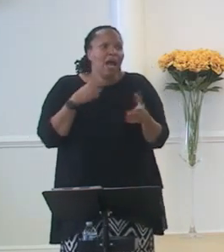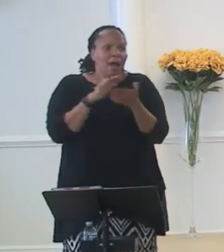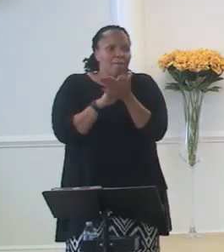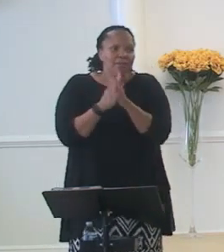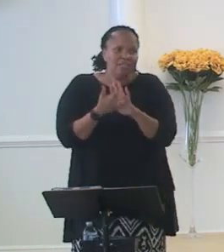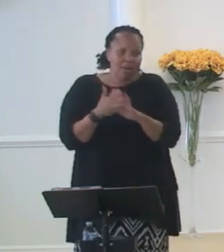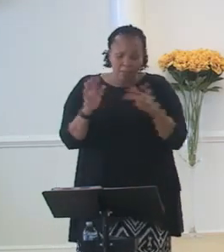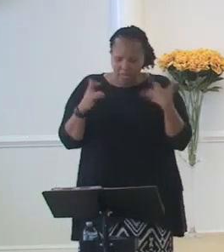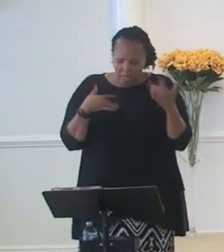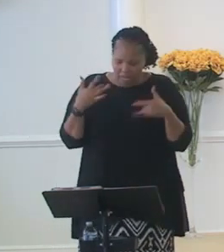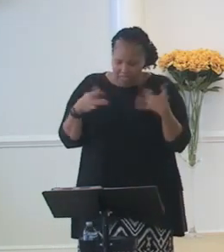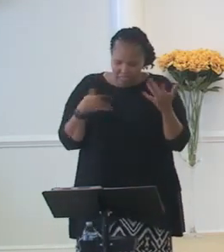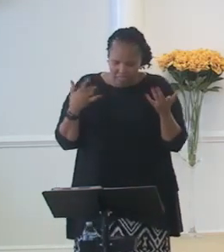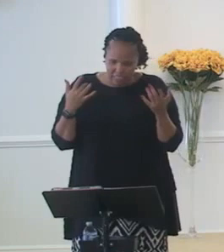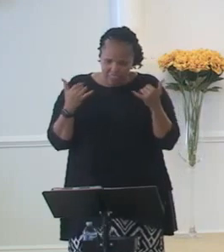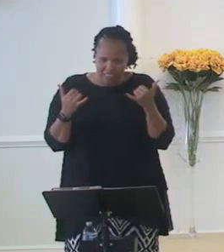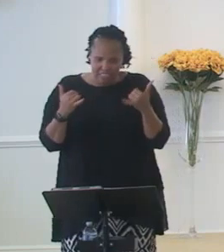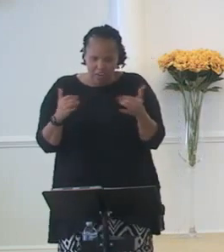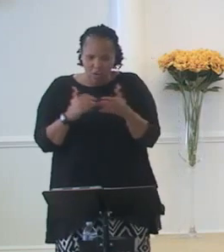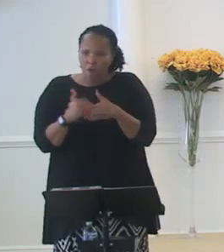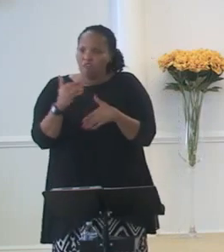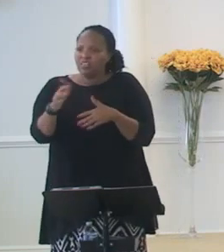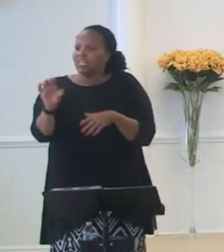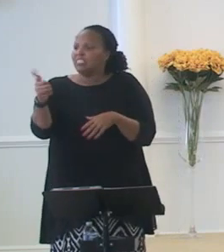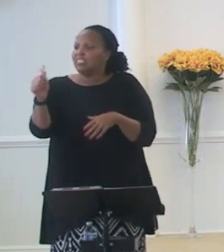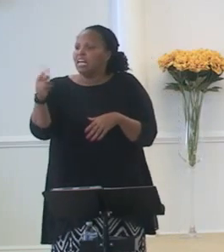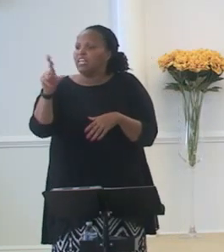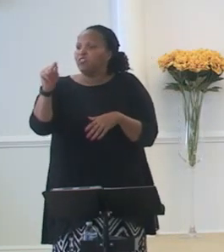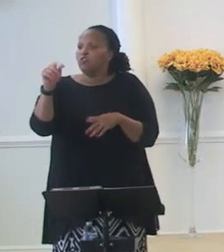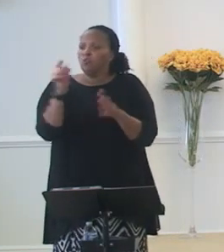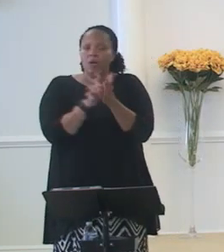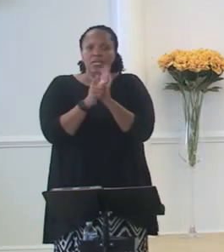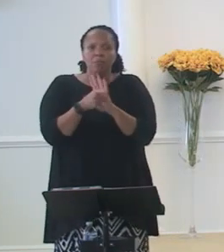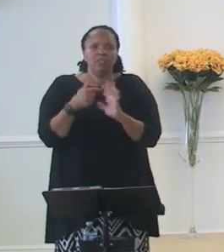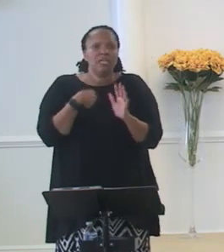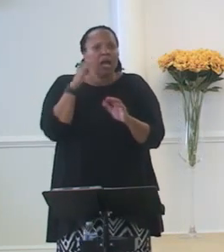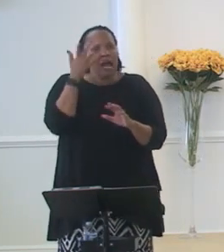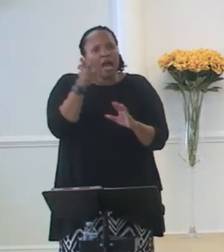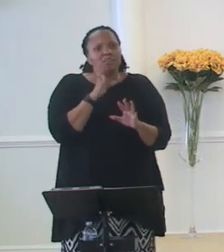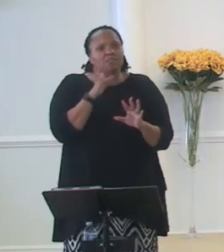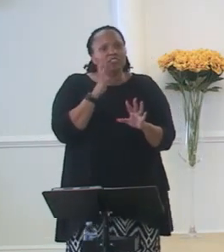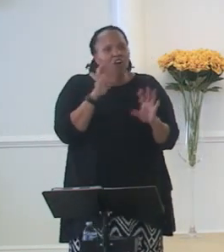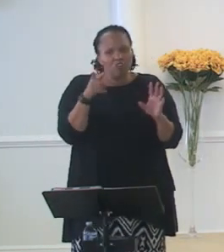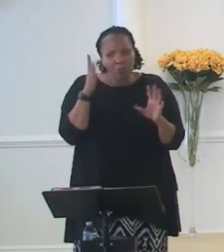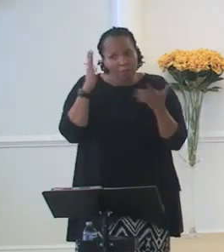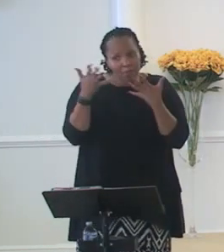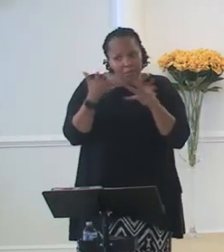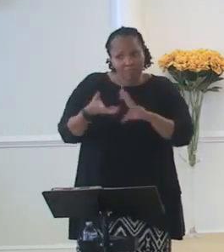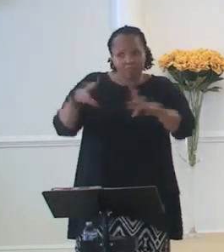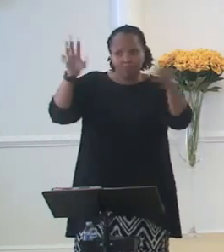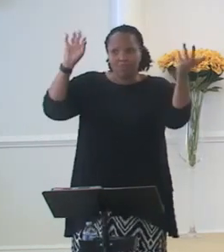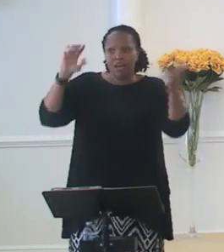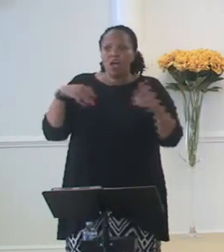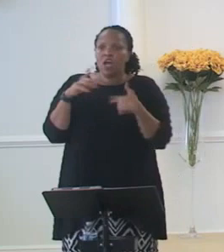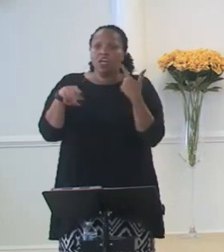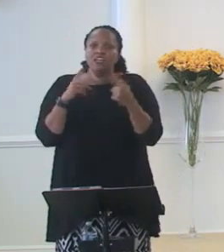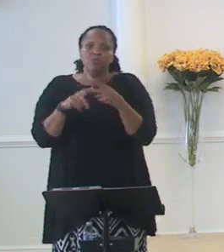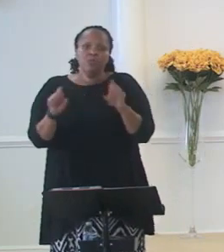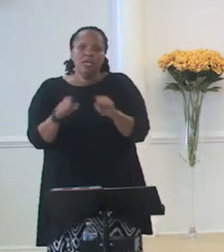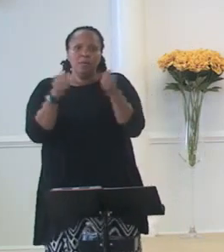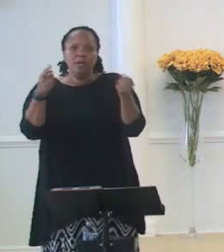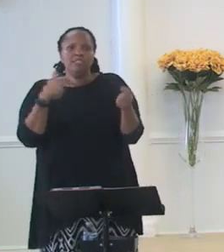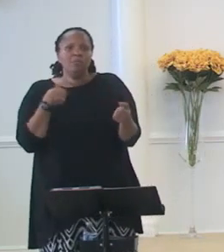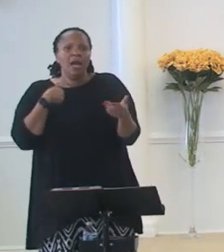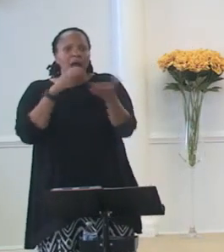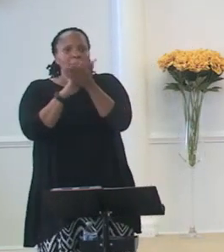excited. Now, for the next 10, 20 minutes, I'm going to talk that's going to mess your head up. Because when he breaks me, I get